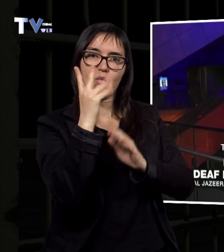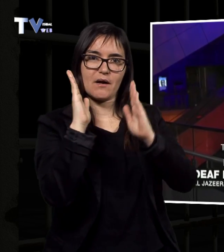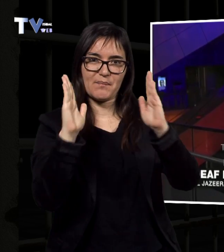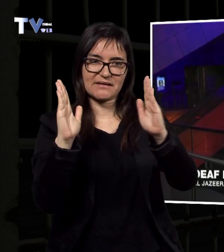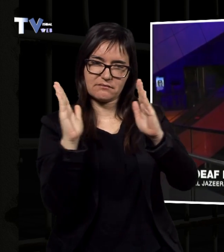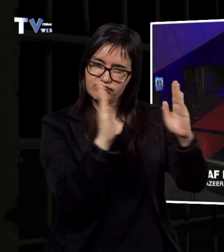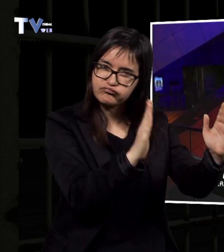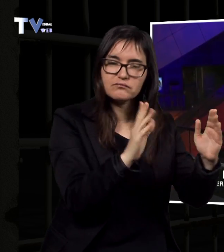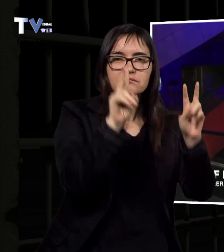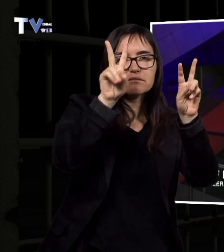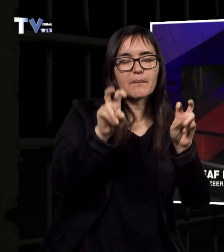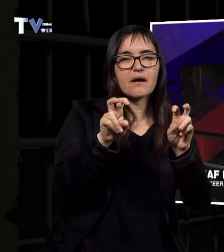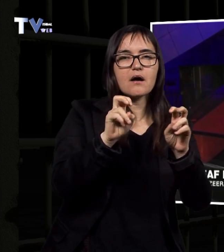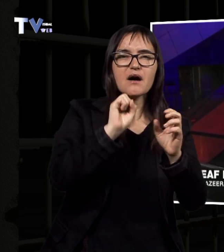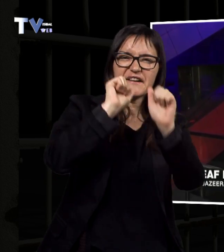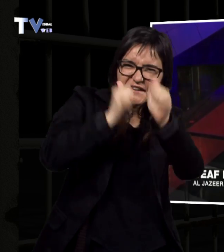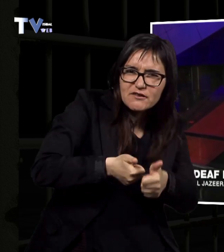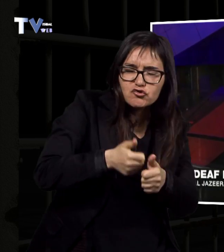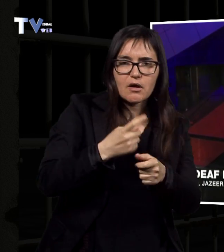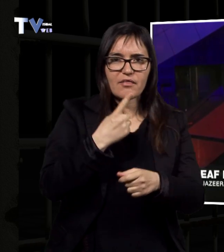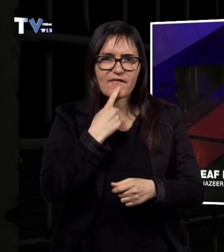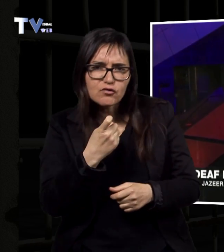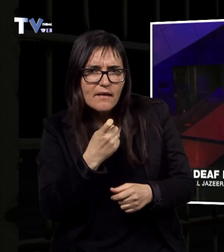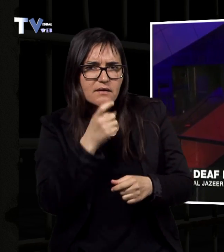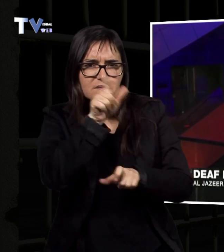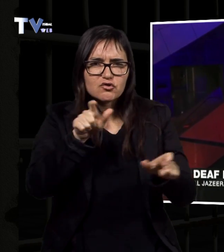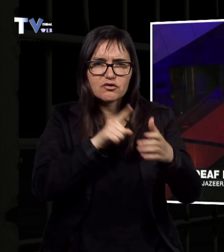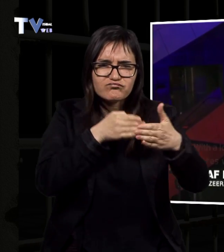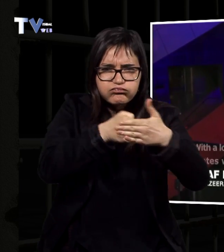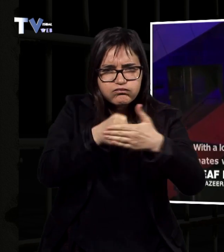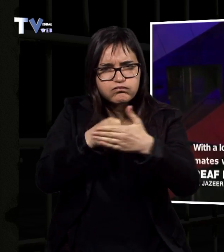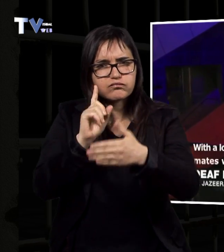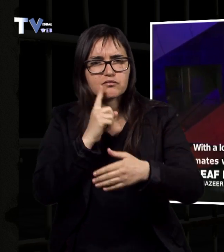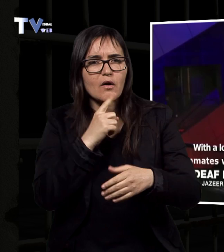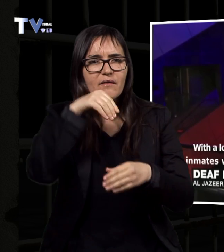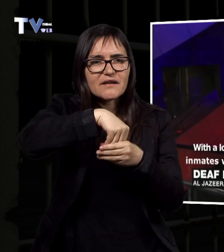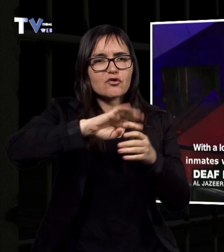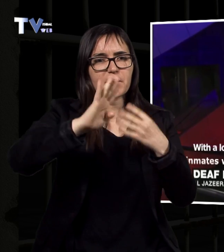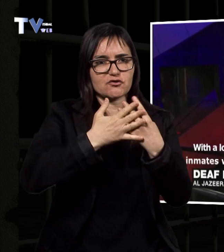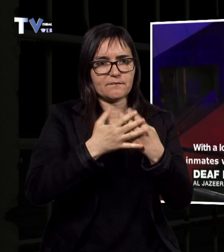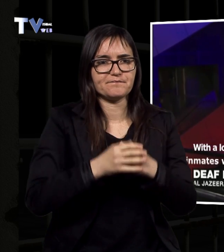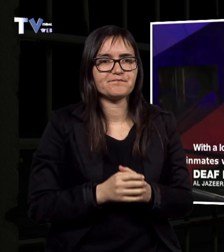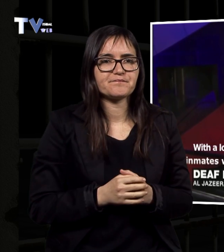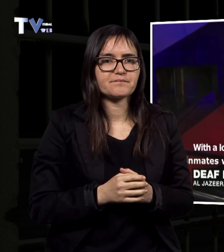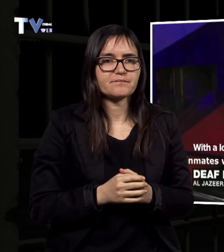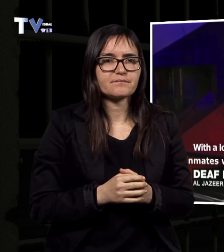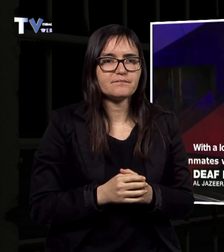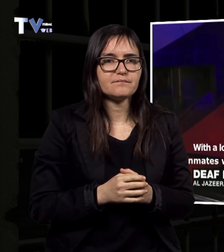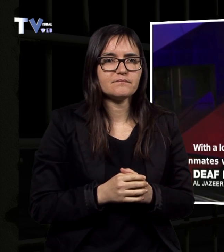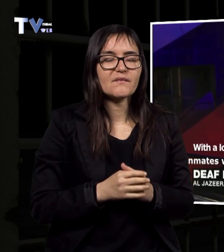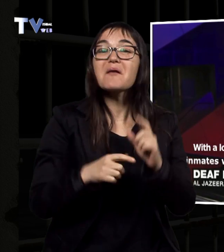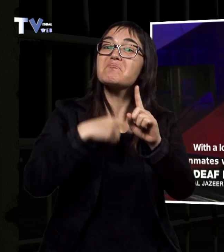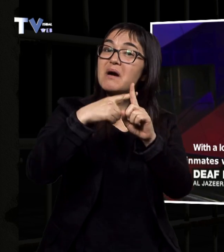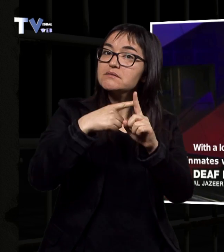look at the challenges of the deaf and disabled in prison, with a look at the fair treatment guaranteed to inmates with physical and